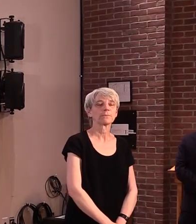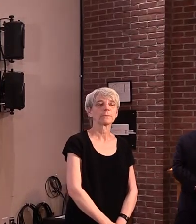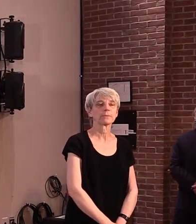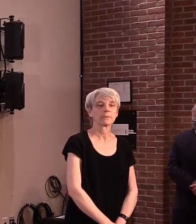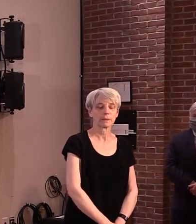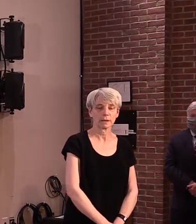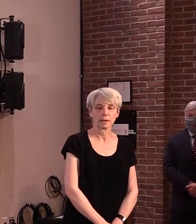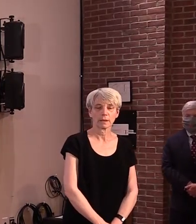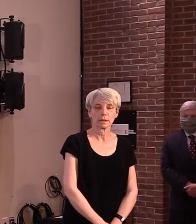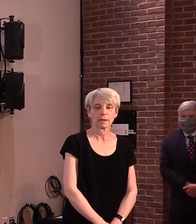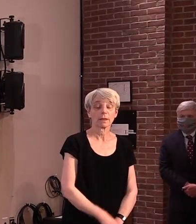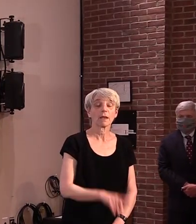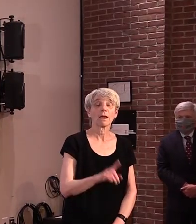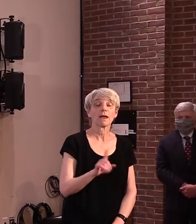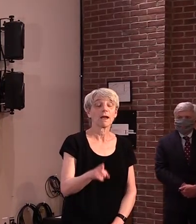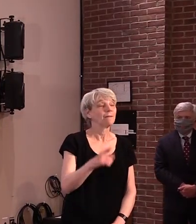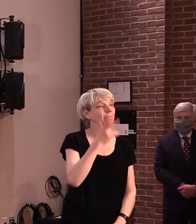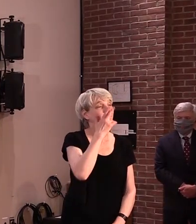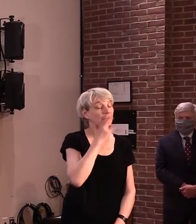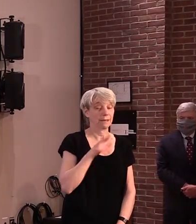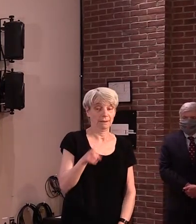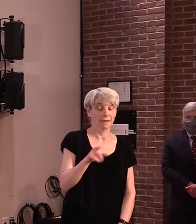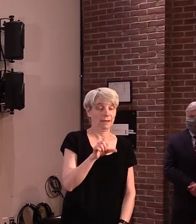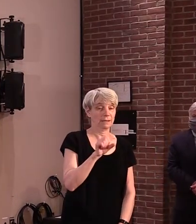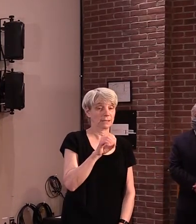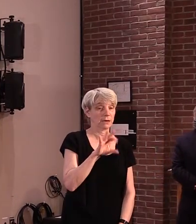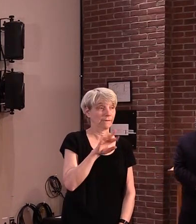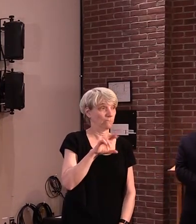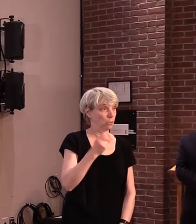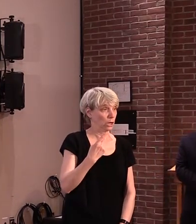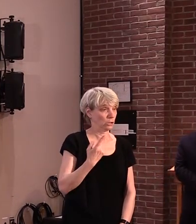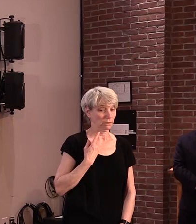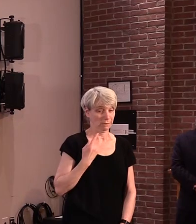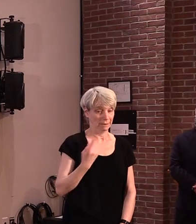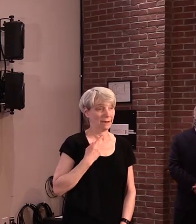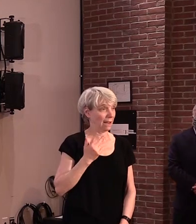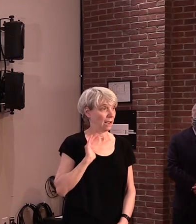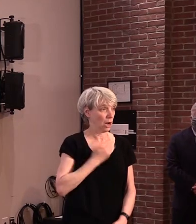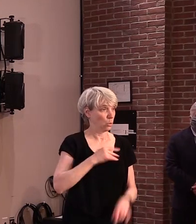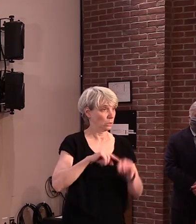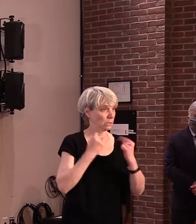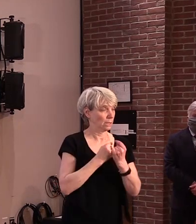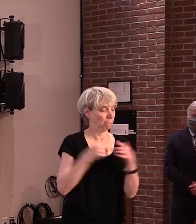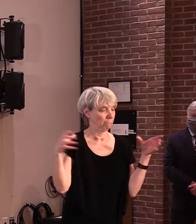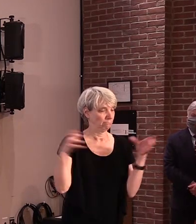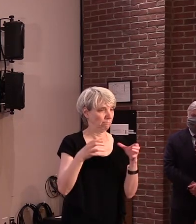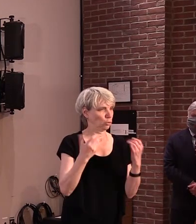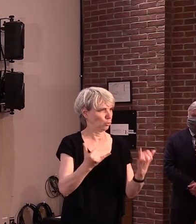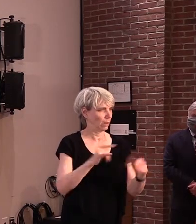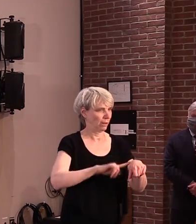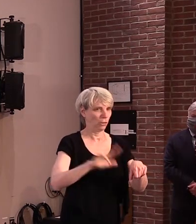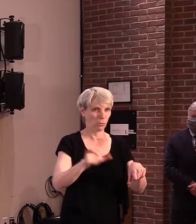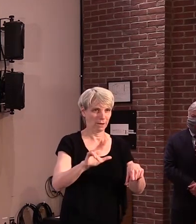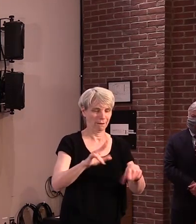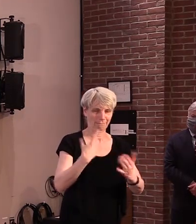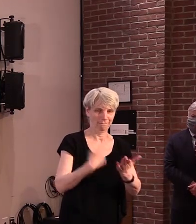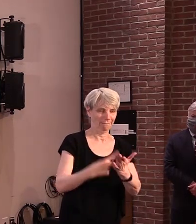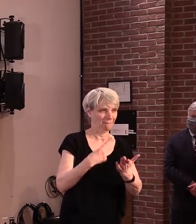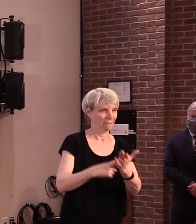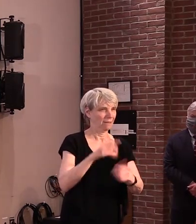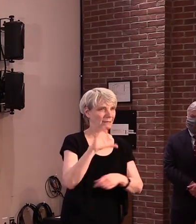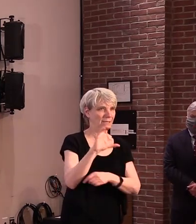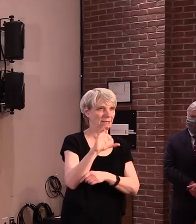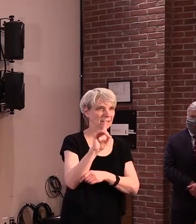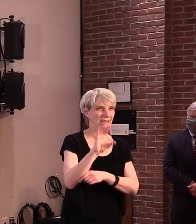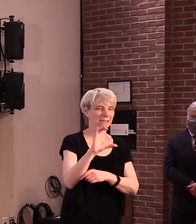coincidentally, Secretary French and I and a whole team are meeting at 3 o'clock today, addressing this exact issue and looking